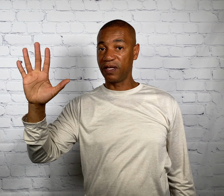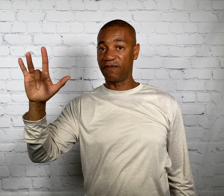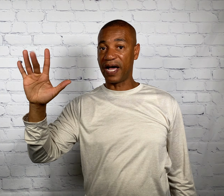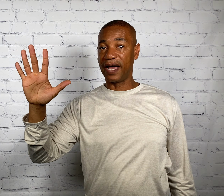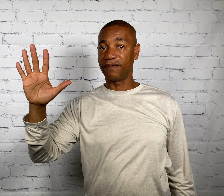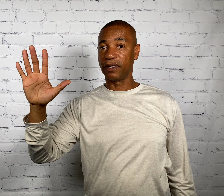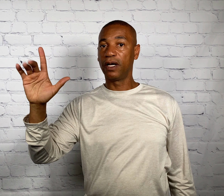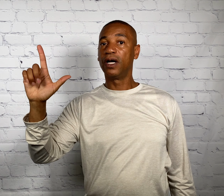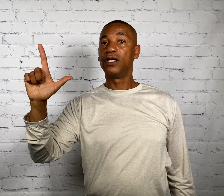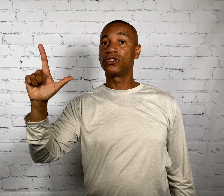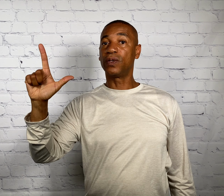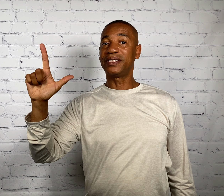25.